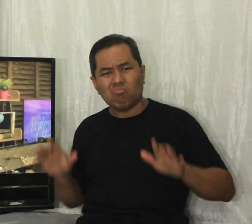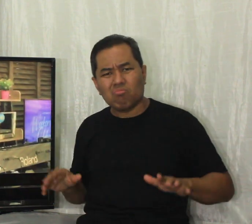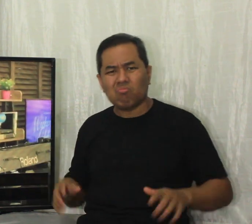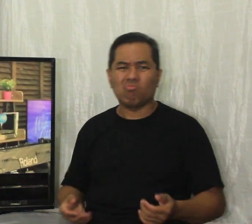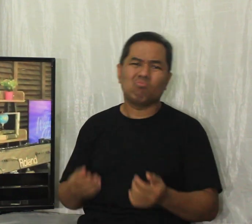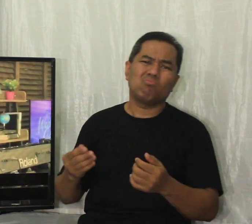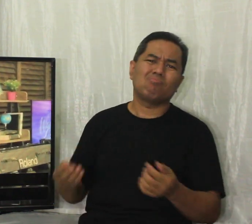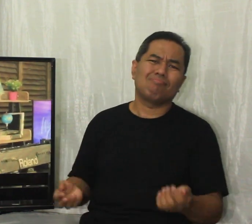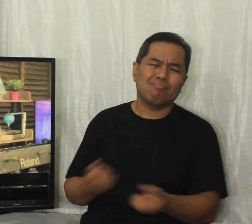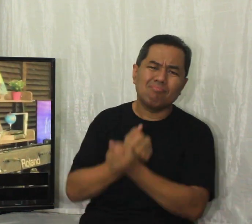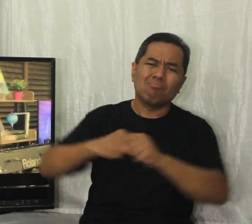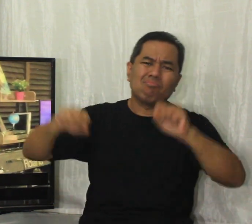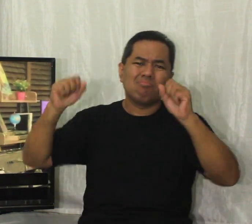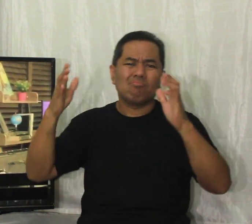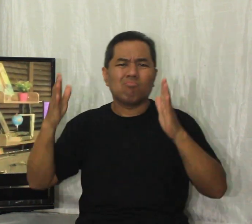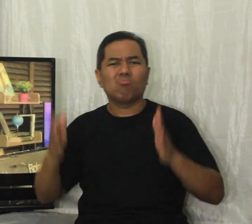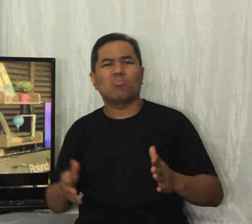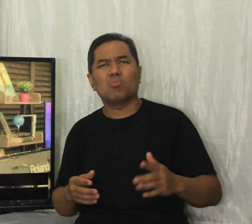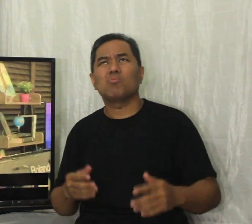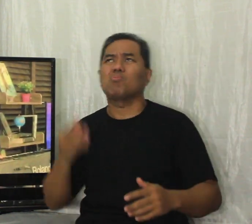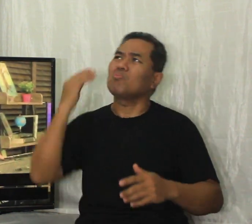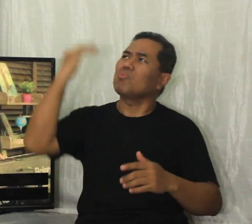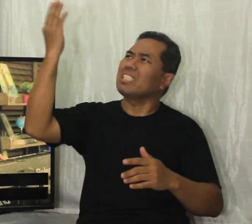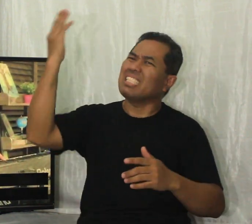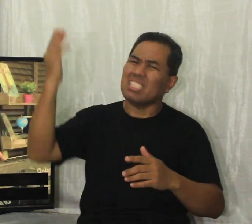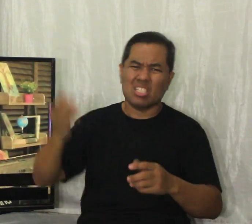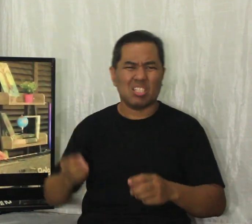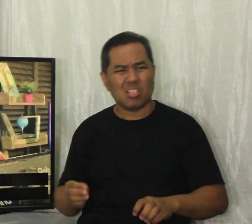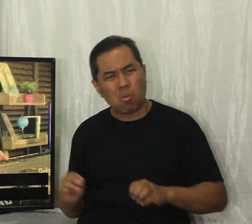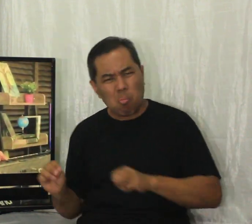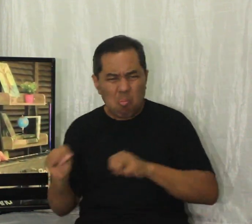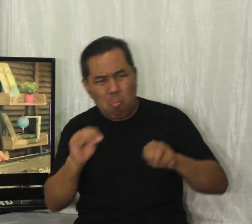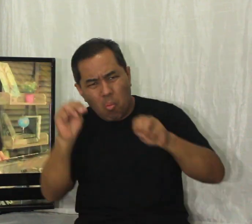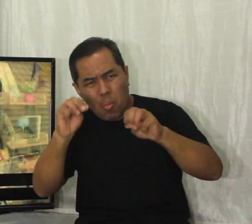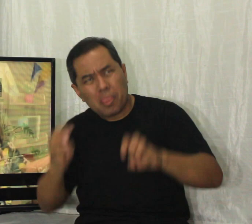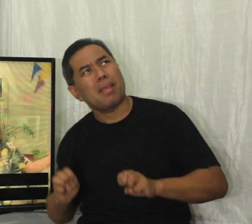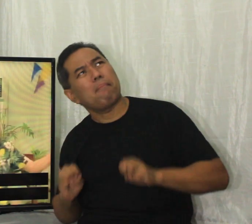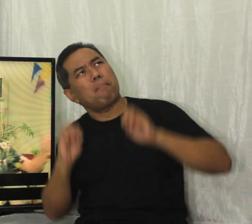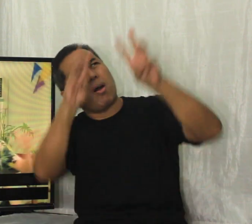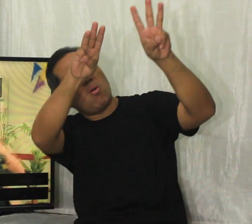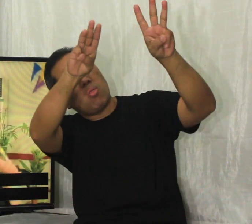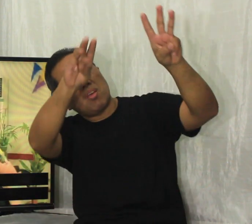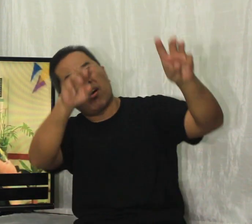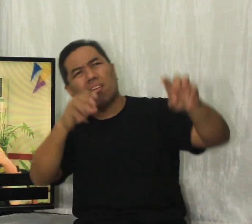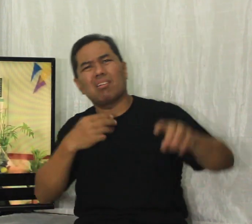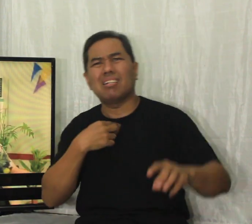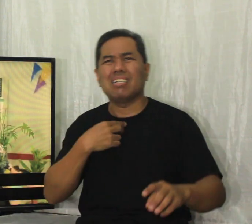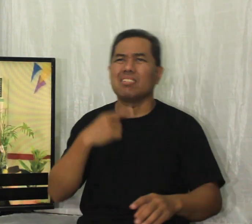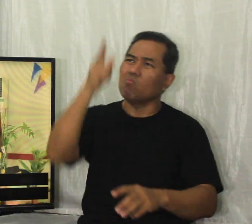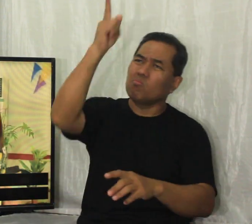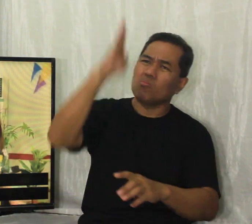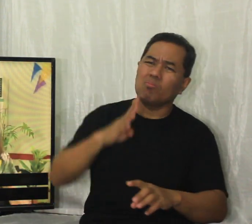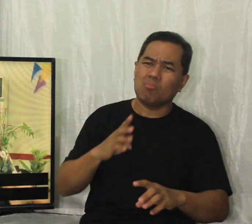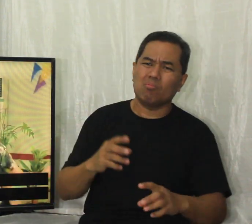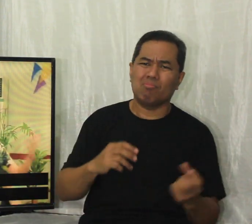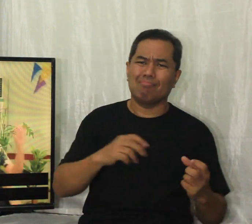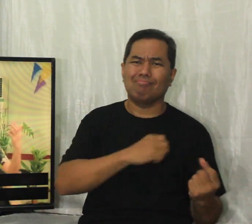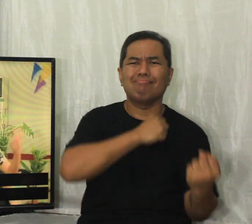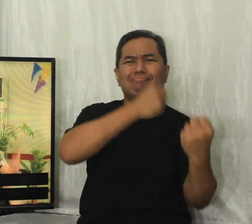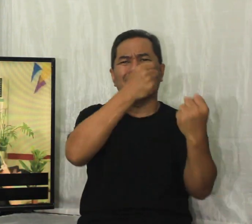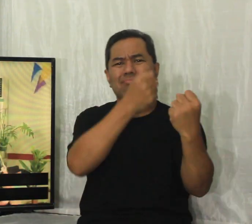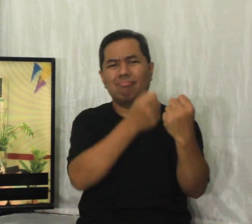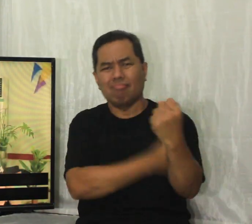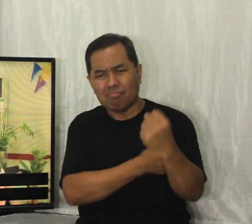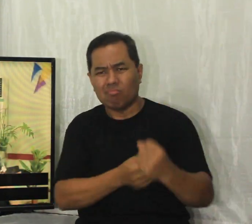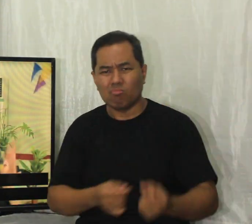grave. Savior, he can move the mountain. My God is mighty